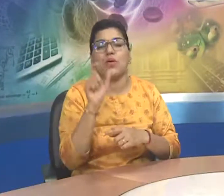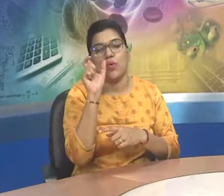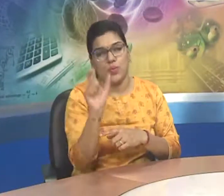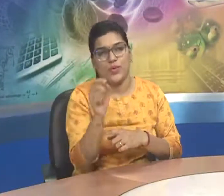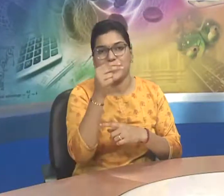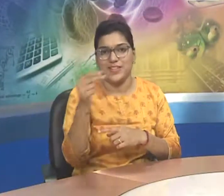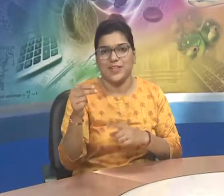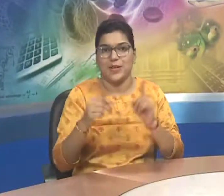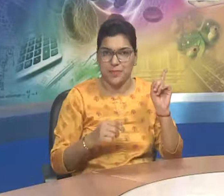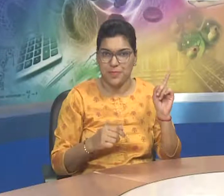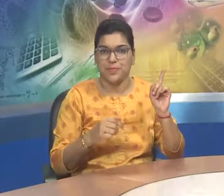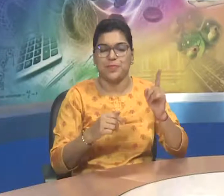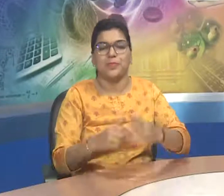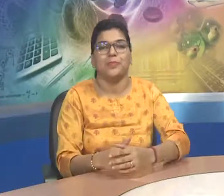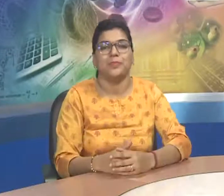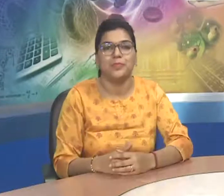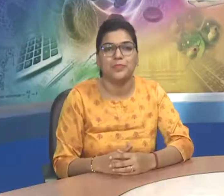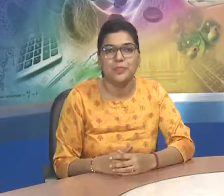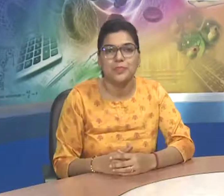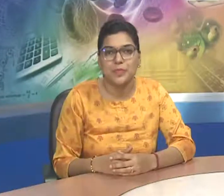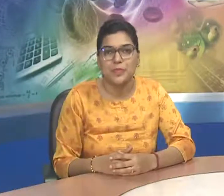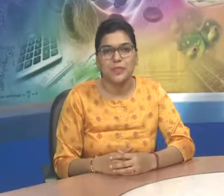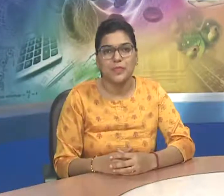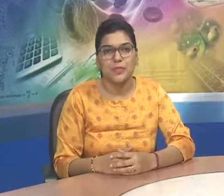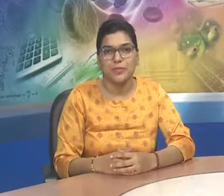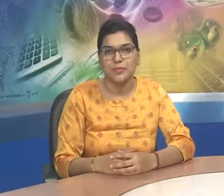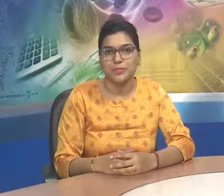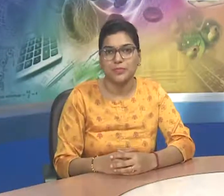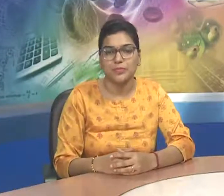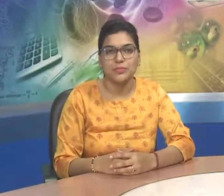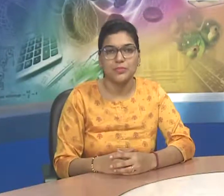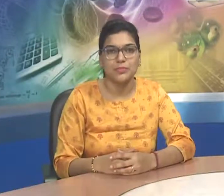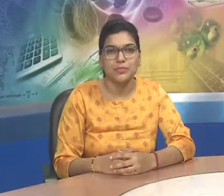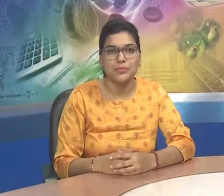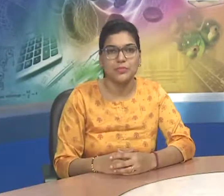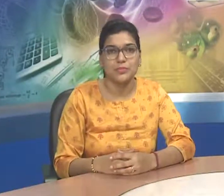some contaminated microbes in it.